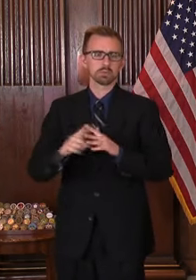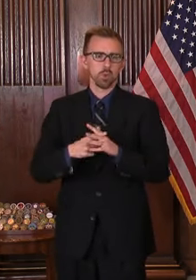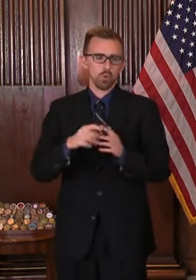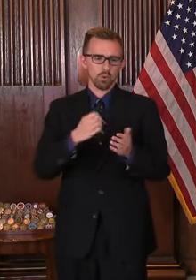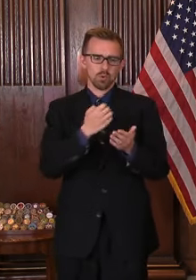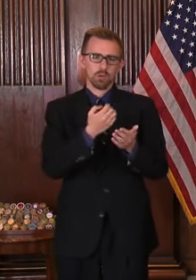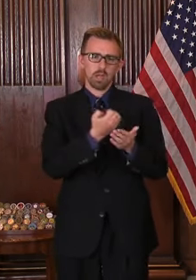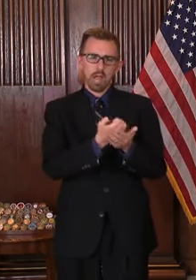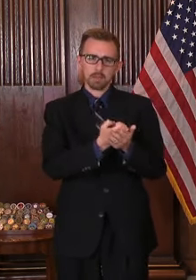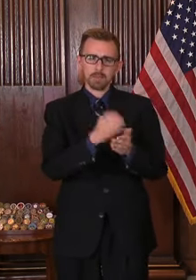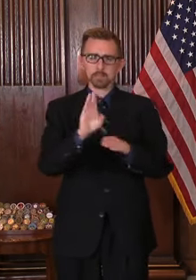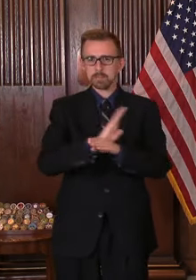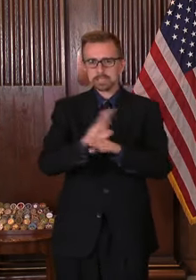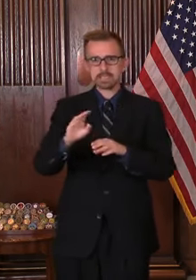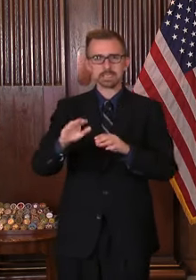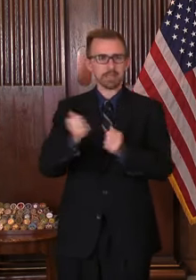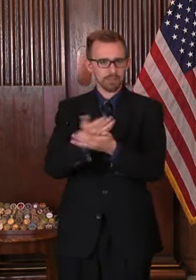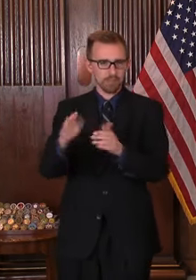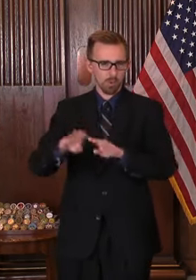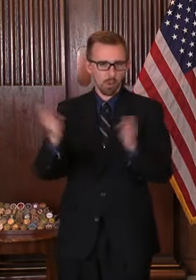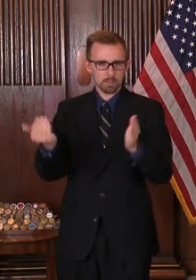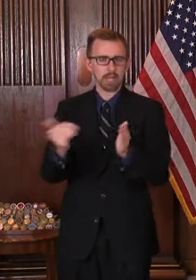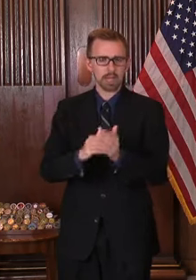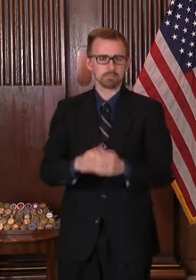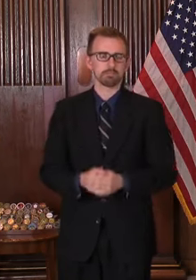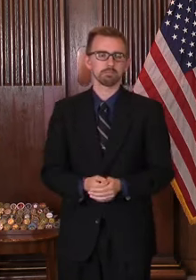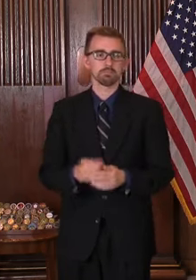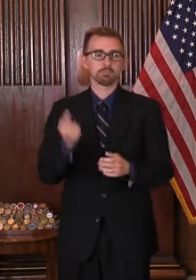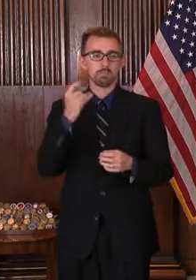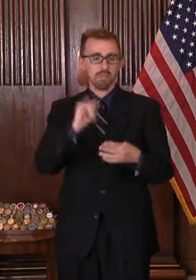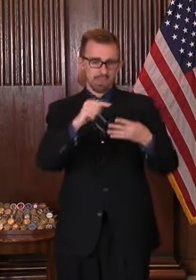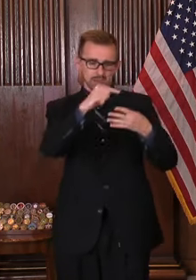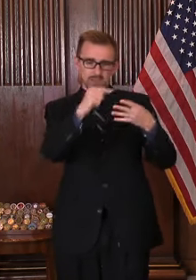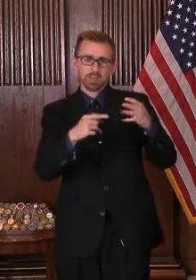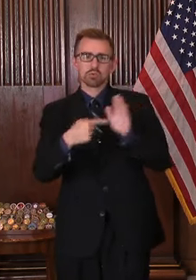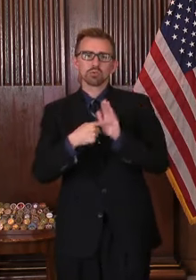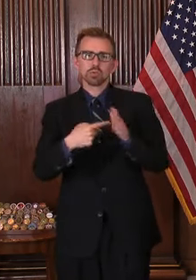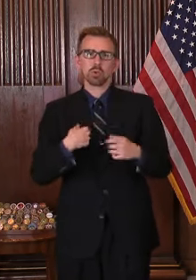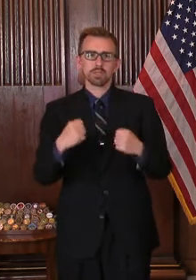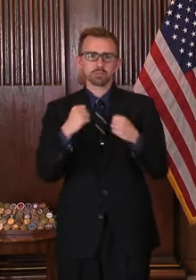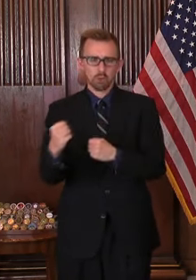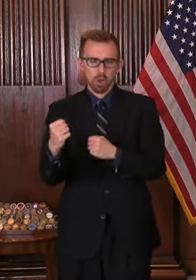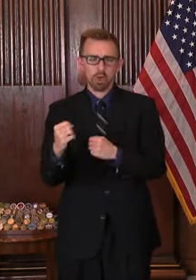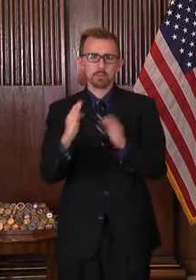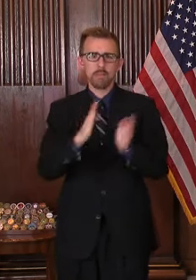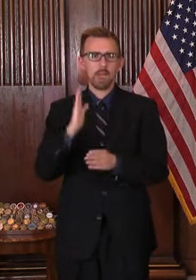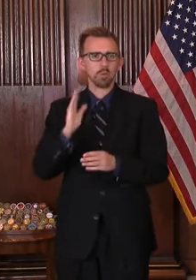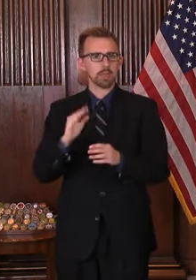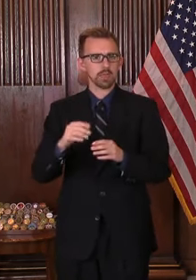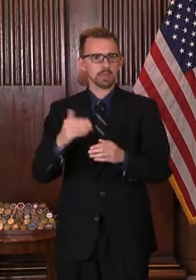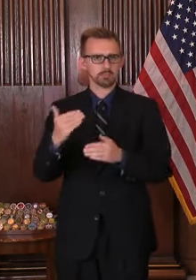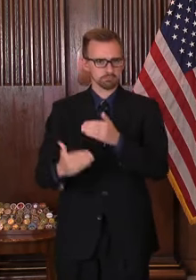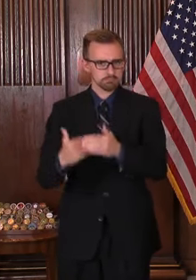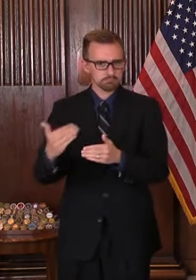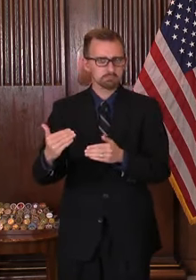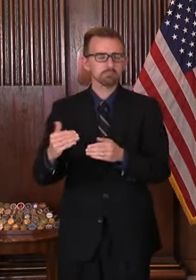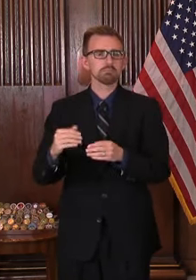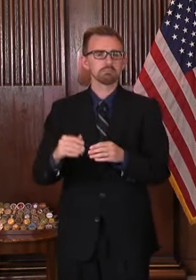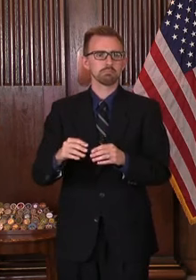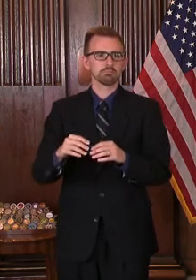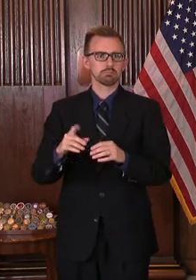economy. As I said, our Show Me Strong recovery plan will be deliberate and data-driven. It